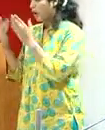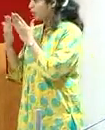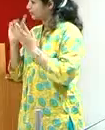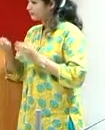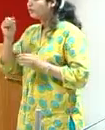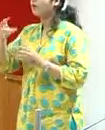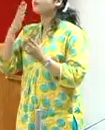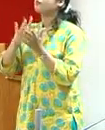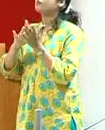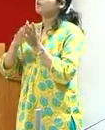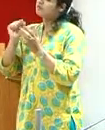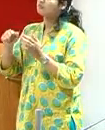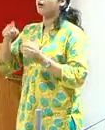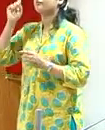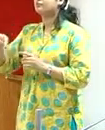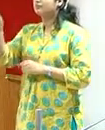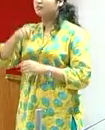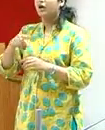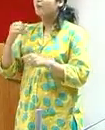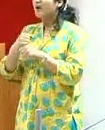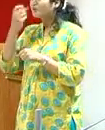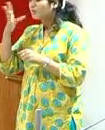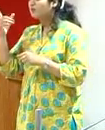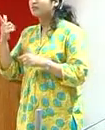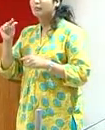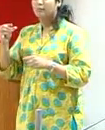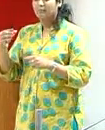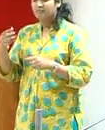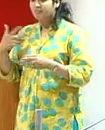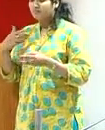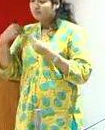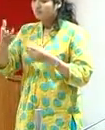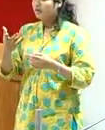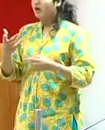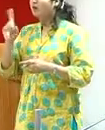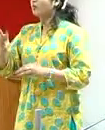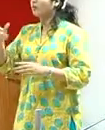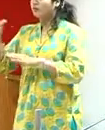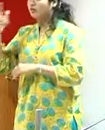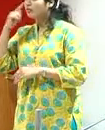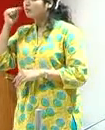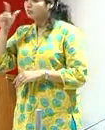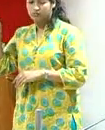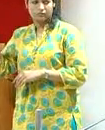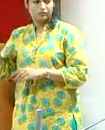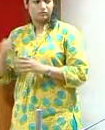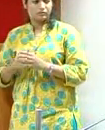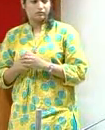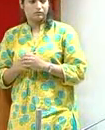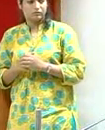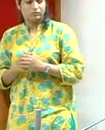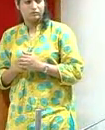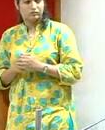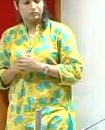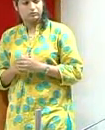group, there was a 16-year-old wheelchair dependent girl who was not given